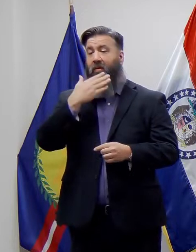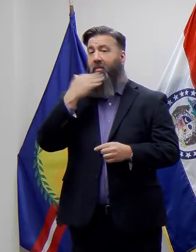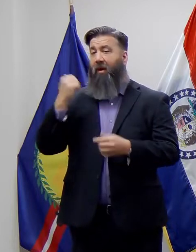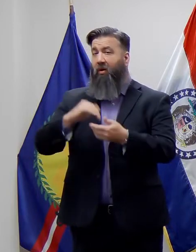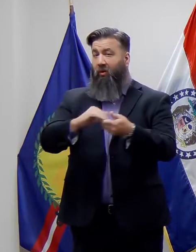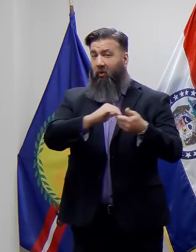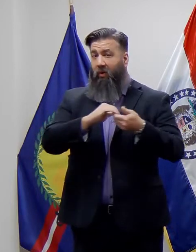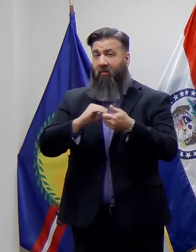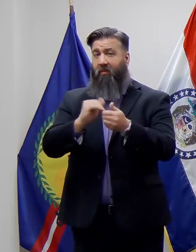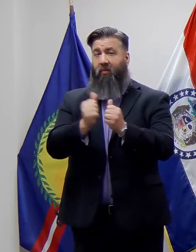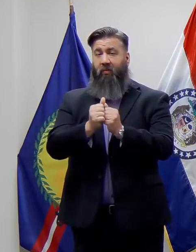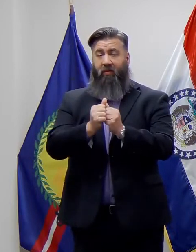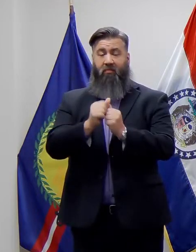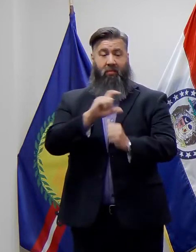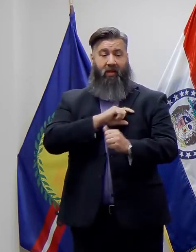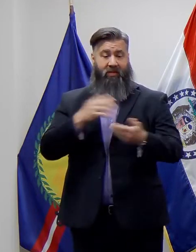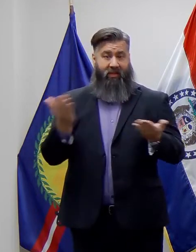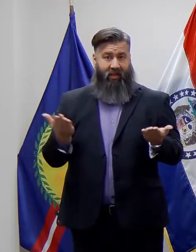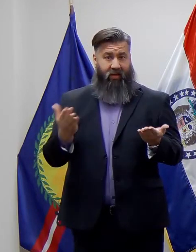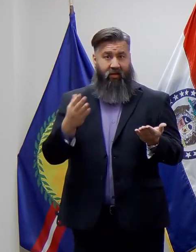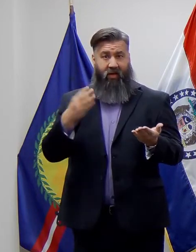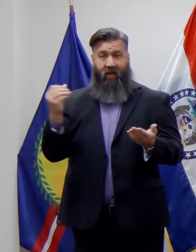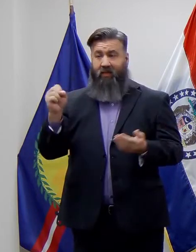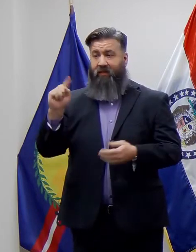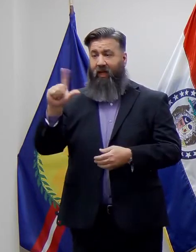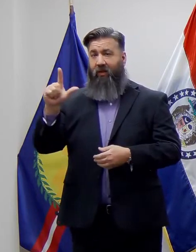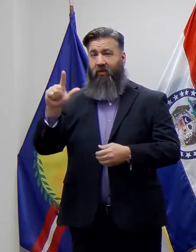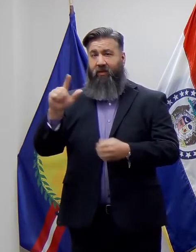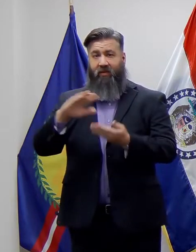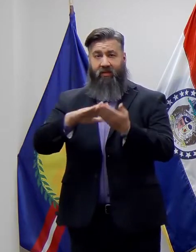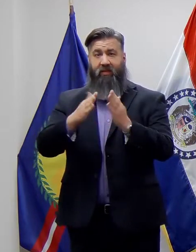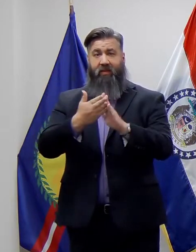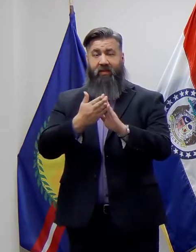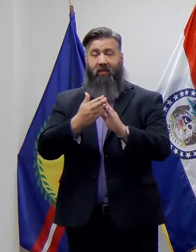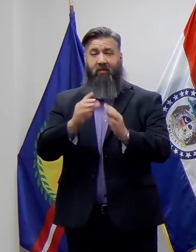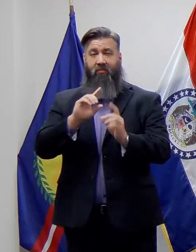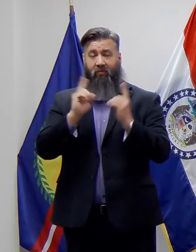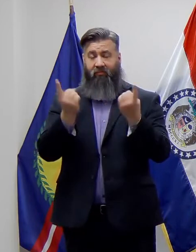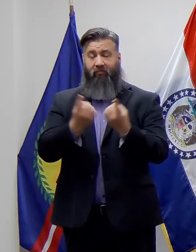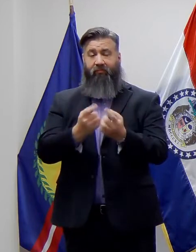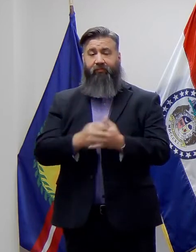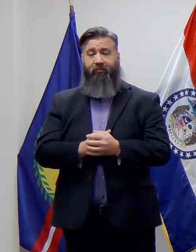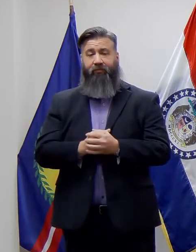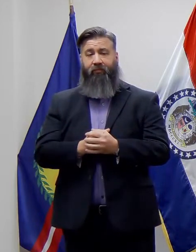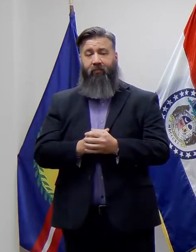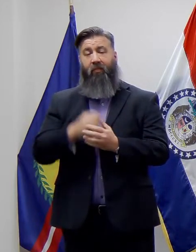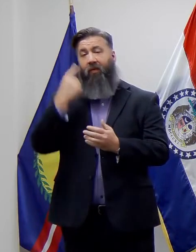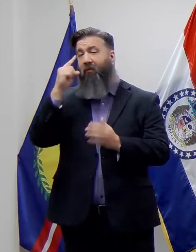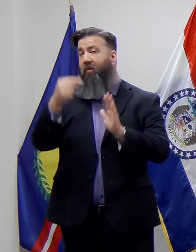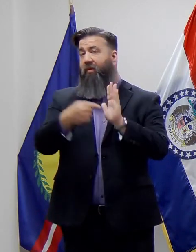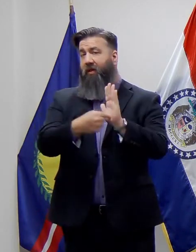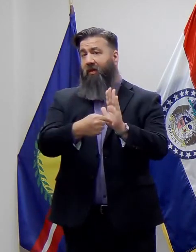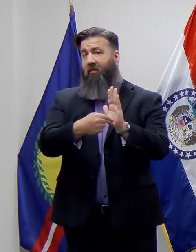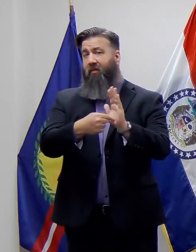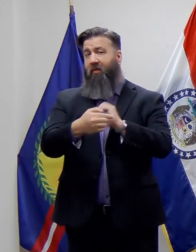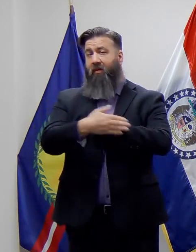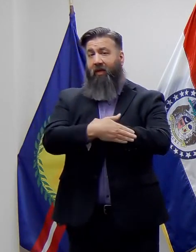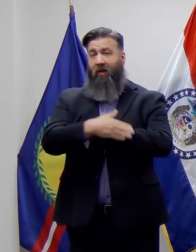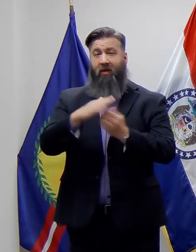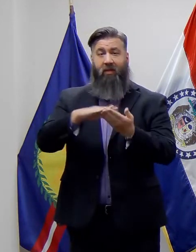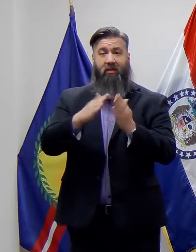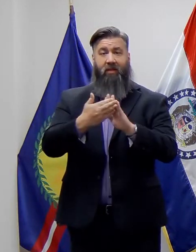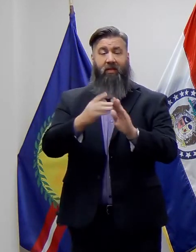and other law enforcement agencies, including the St. Louis Metropolitan Police Department. For example, county and city police have